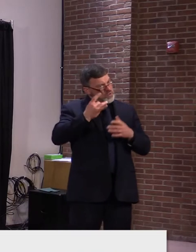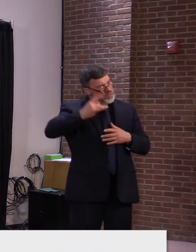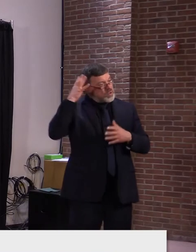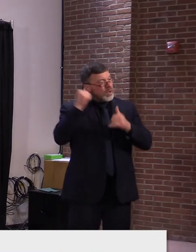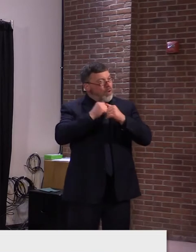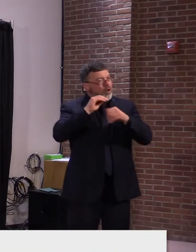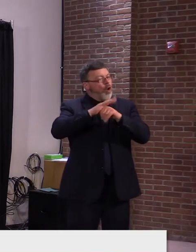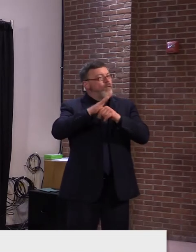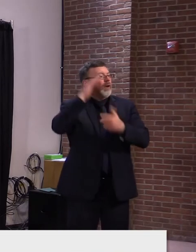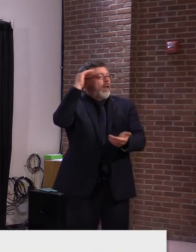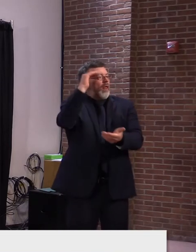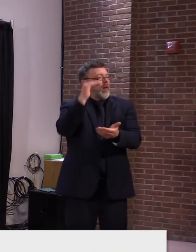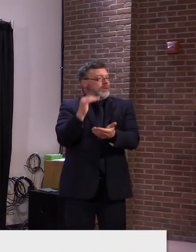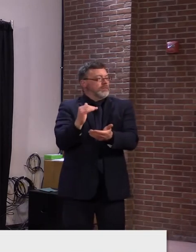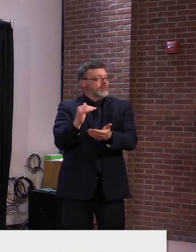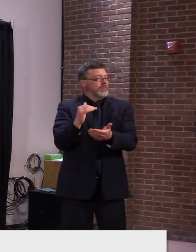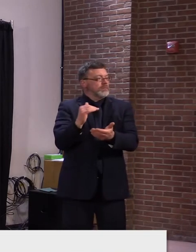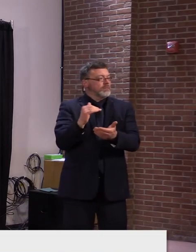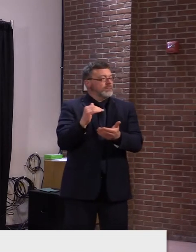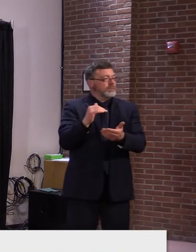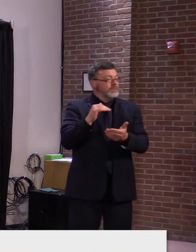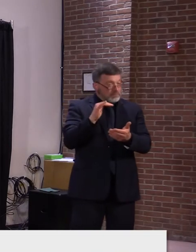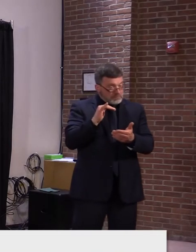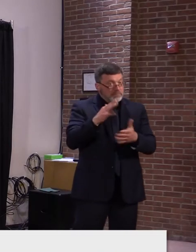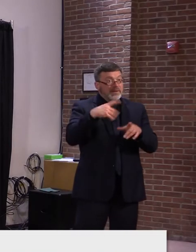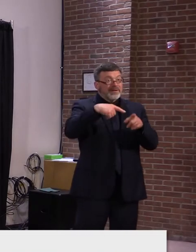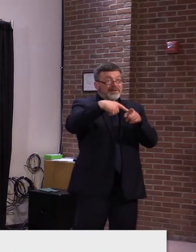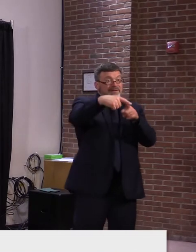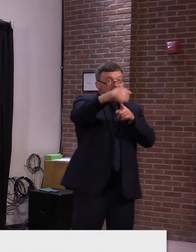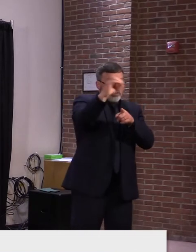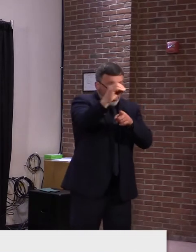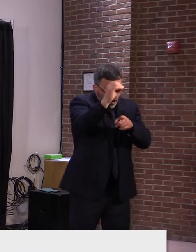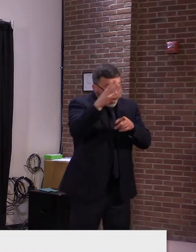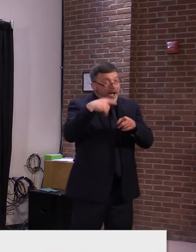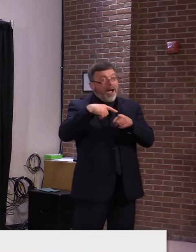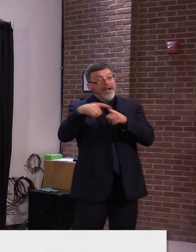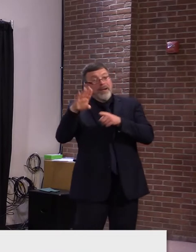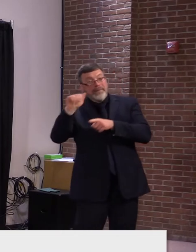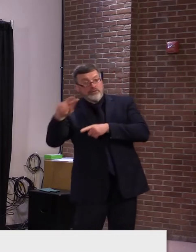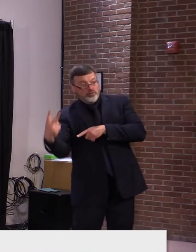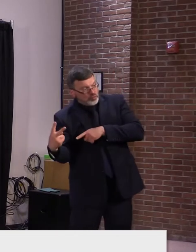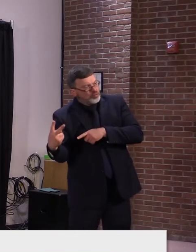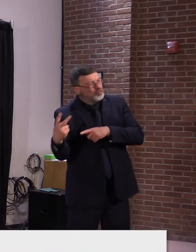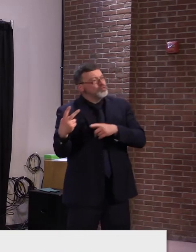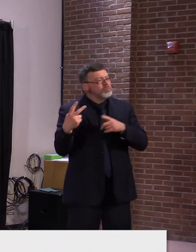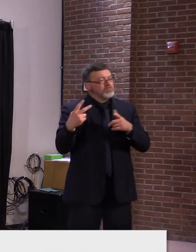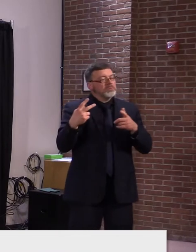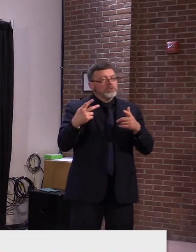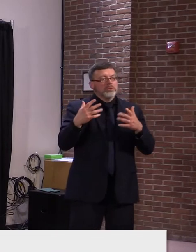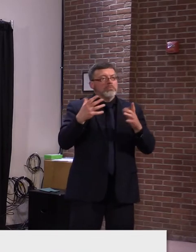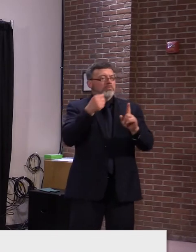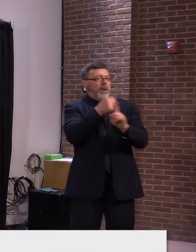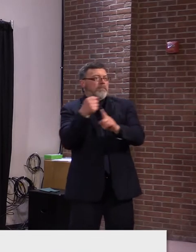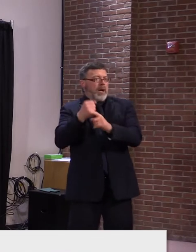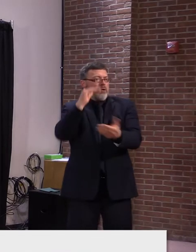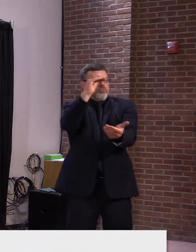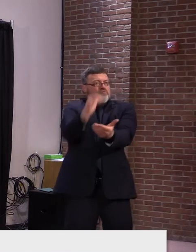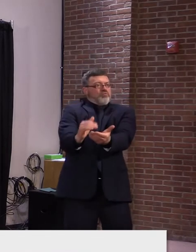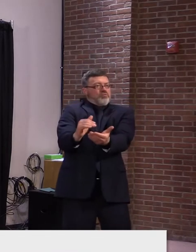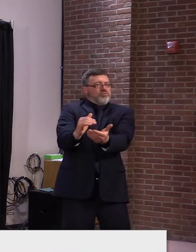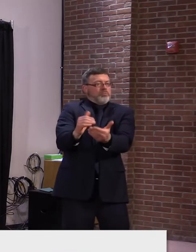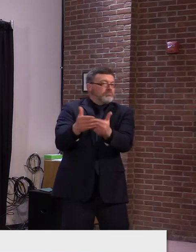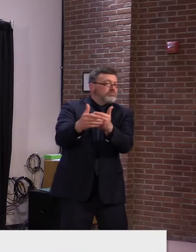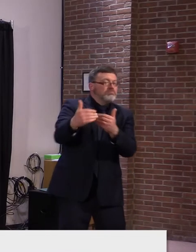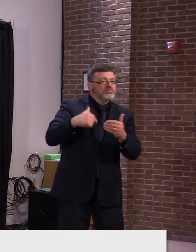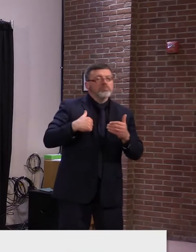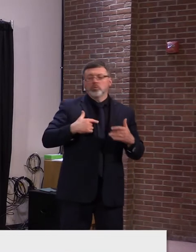point in time, whether it's BA1 or BA2, is less significant than other strains, but also